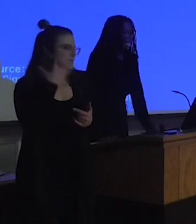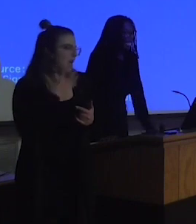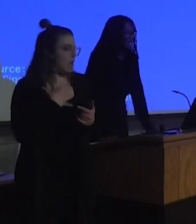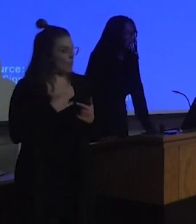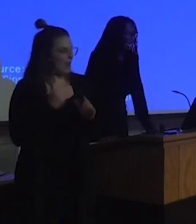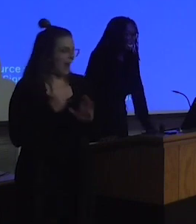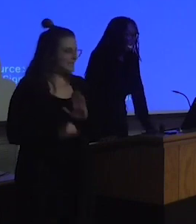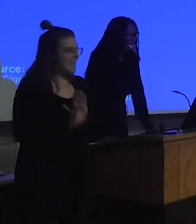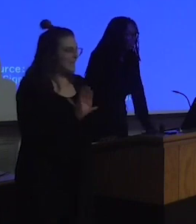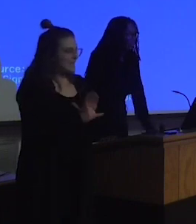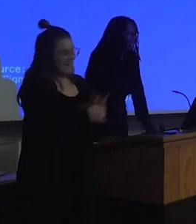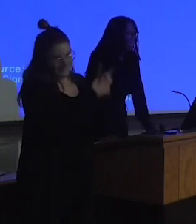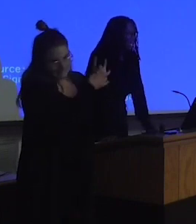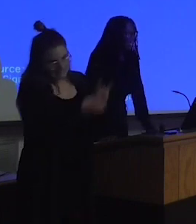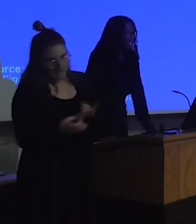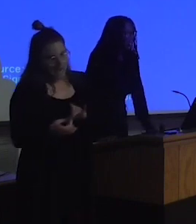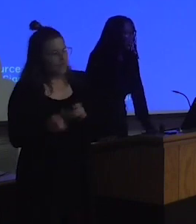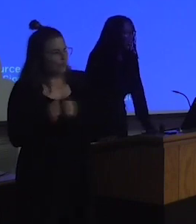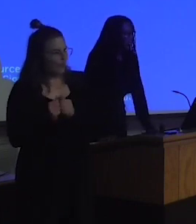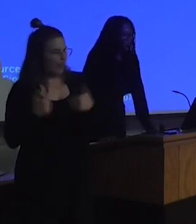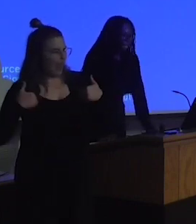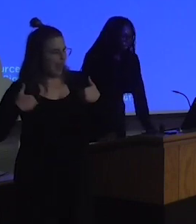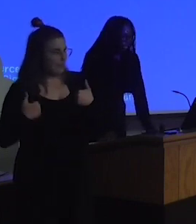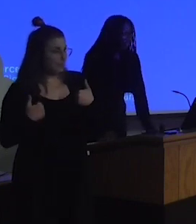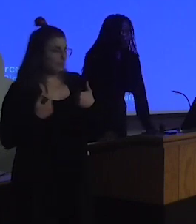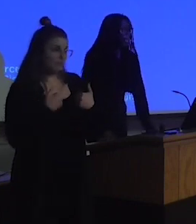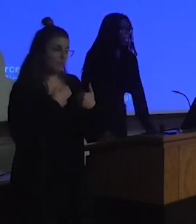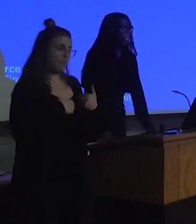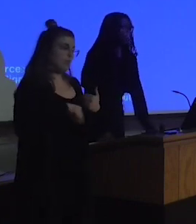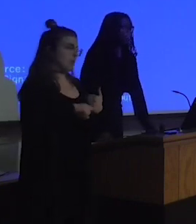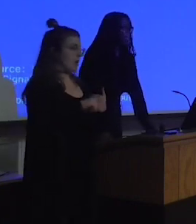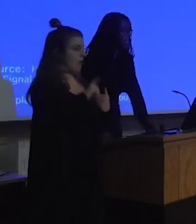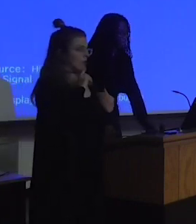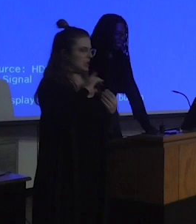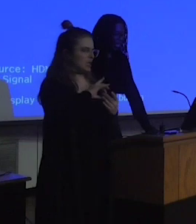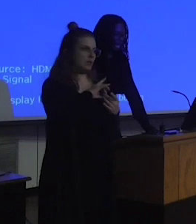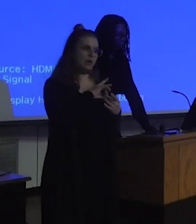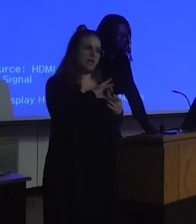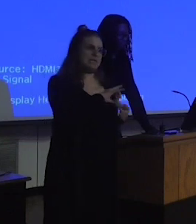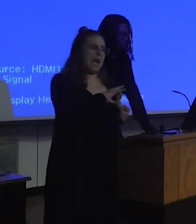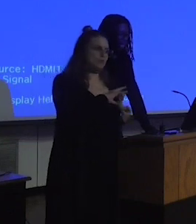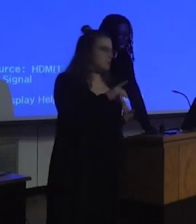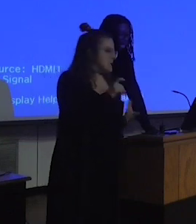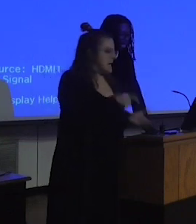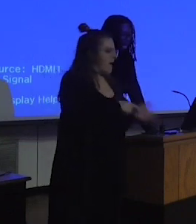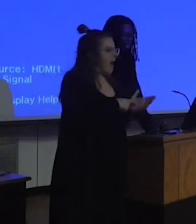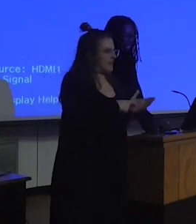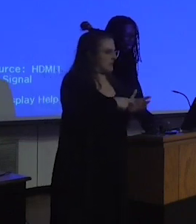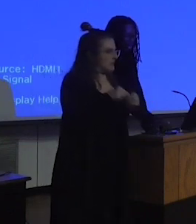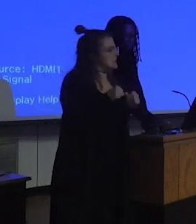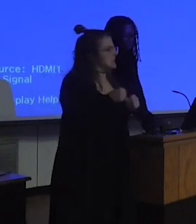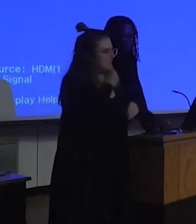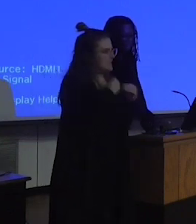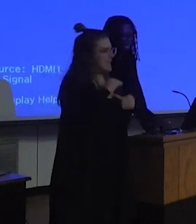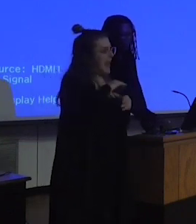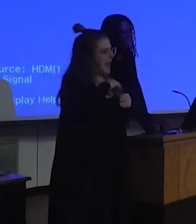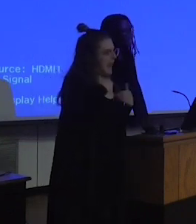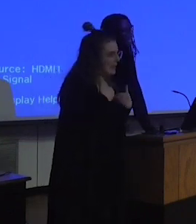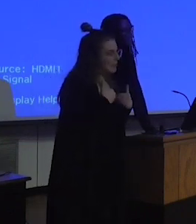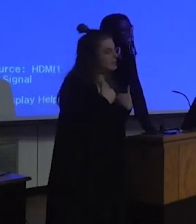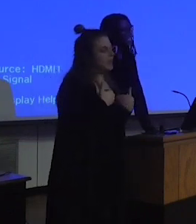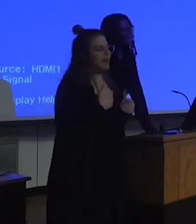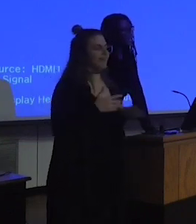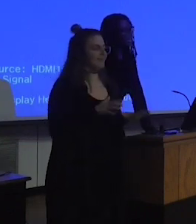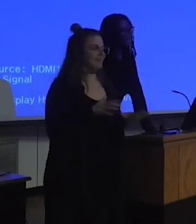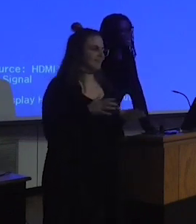identity as tied to eating animals, like, you know, we're very, very attached to eating animals. And I love it when I'm